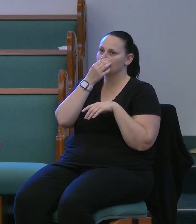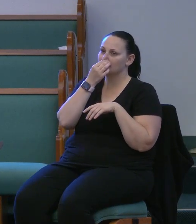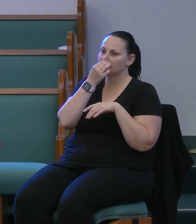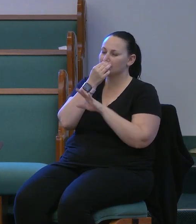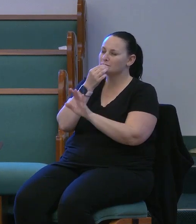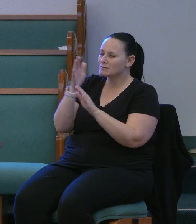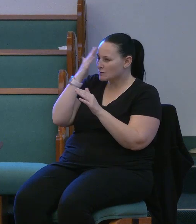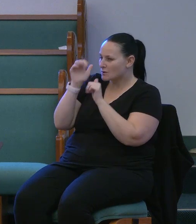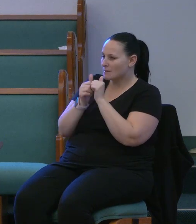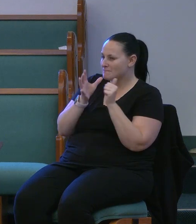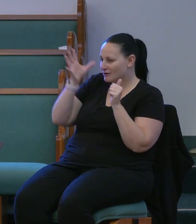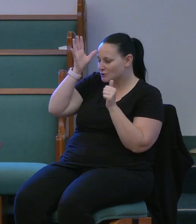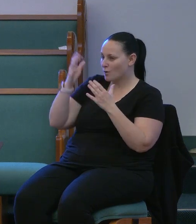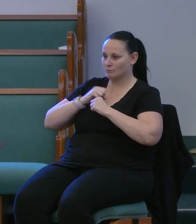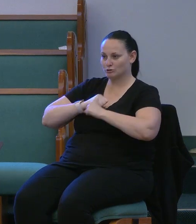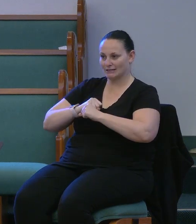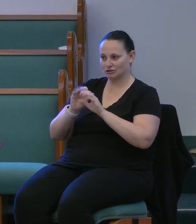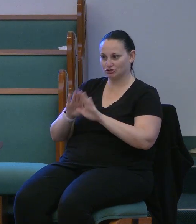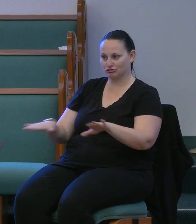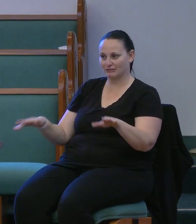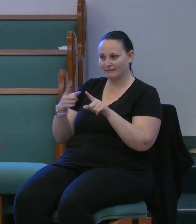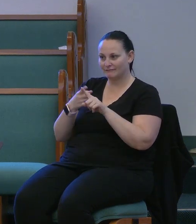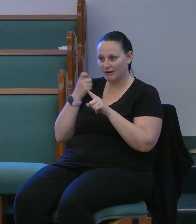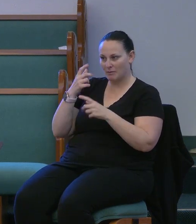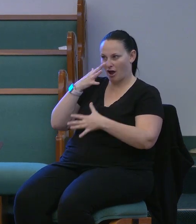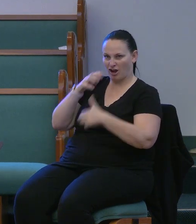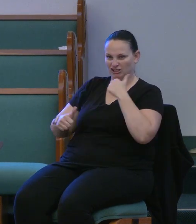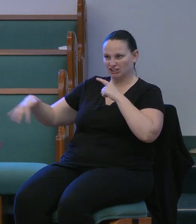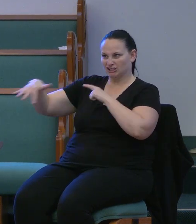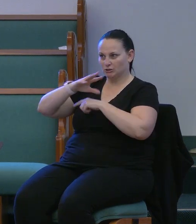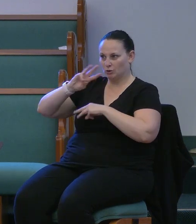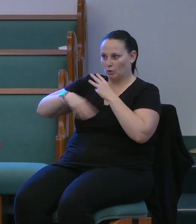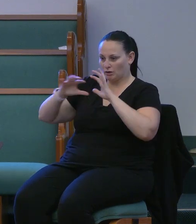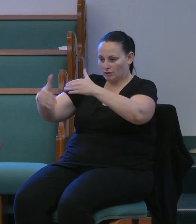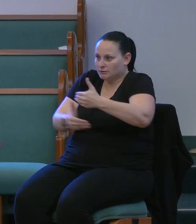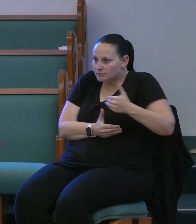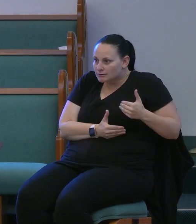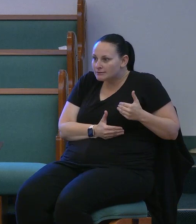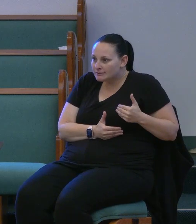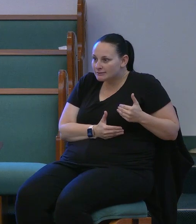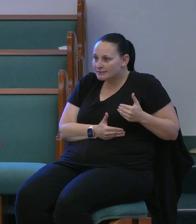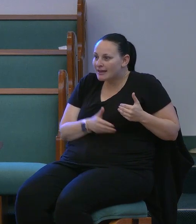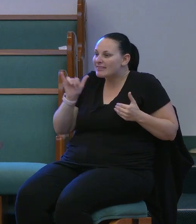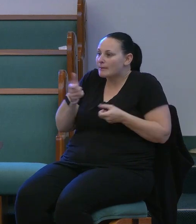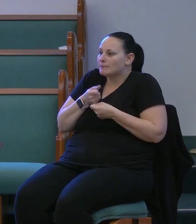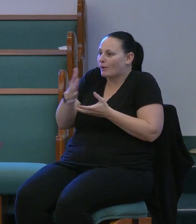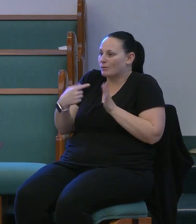you know how parents want to protect their children from the harshness of the world? This poem frames